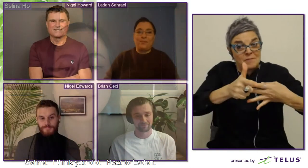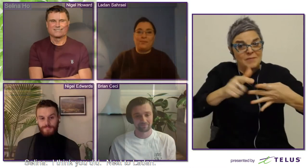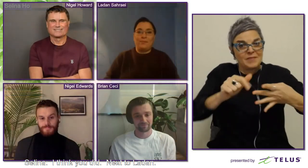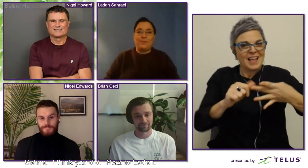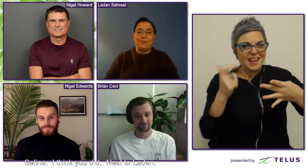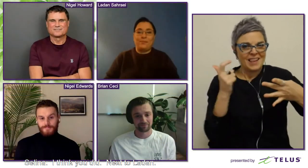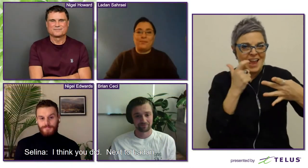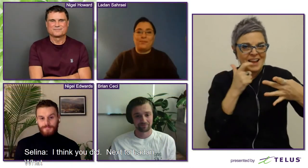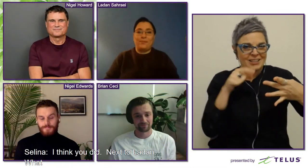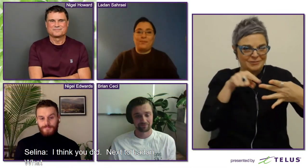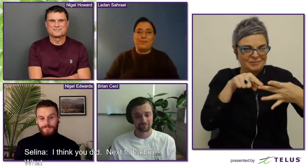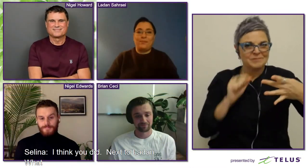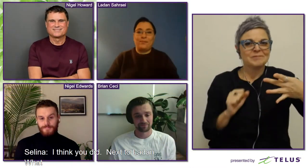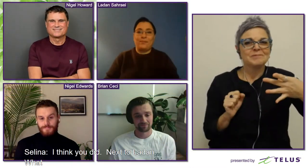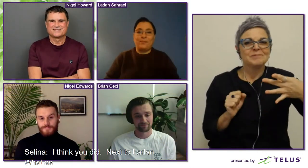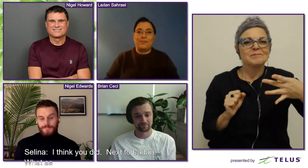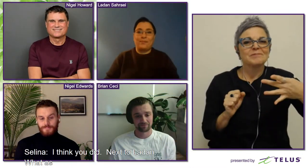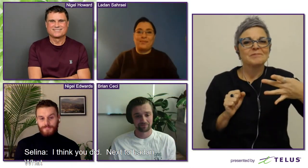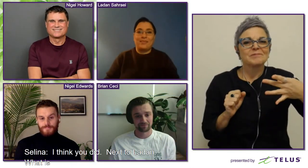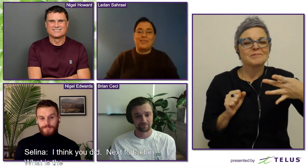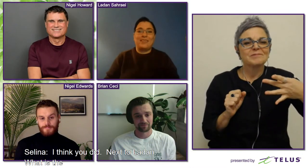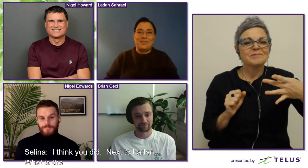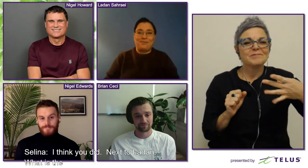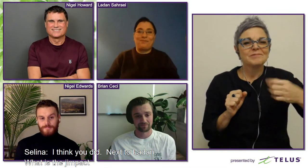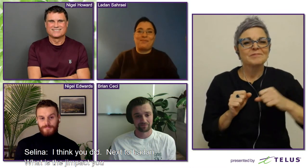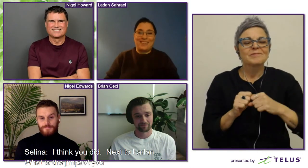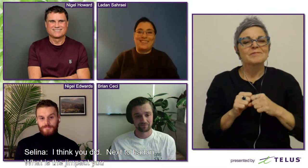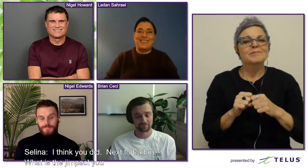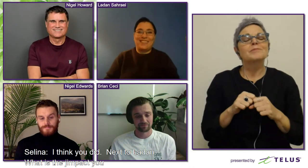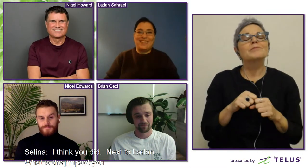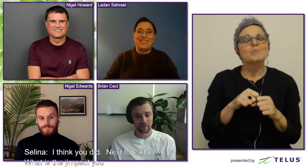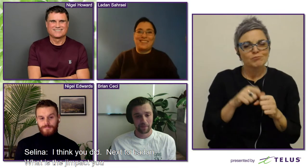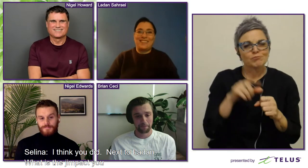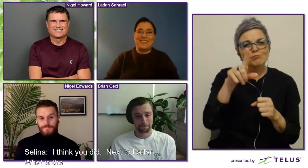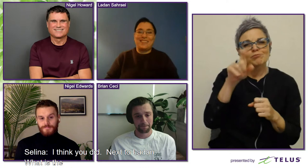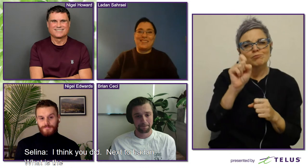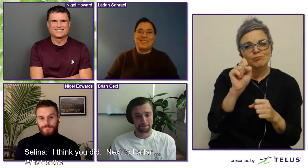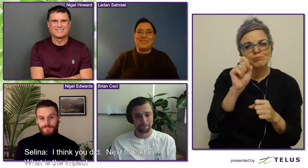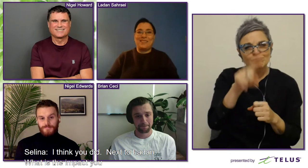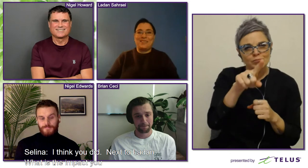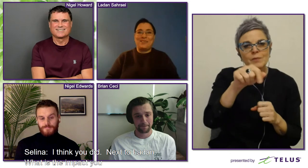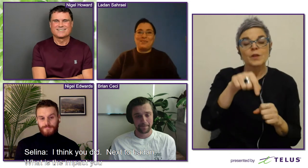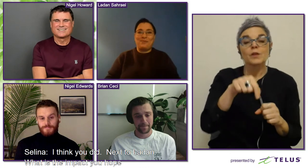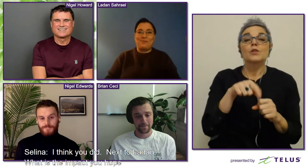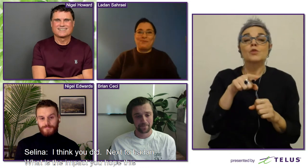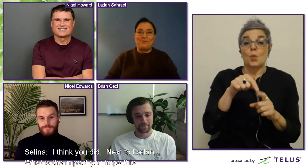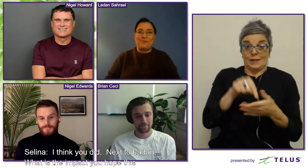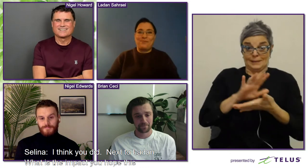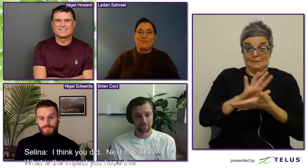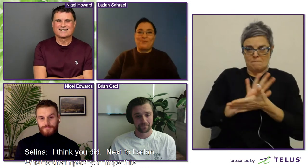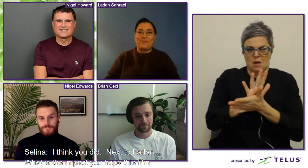the impact that you hope this film makes on the local and broader community?